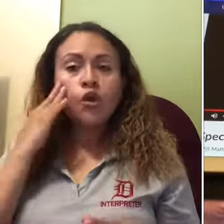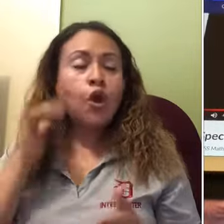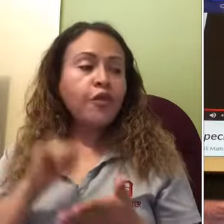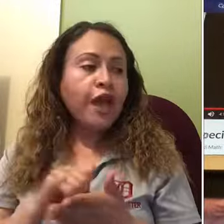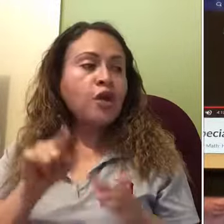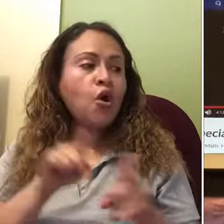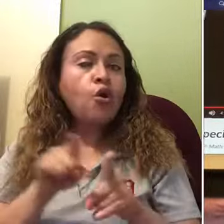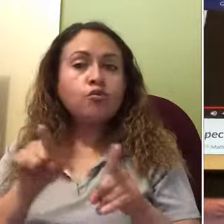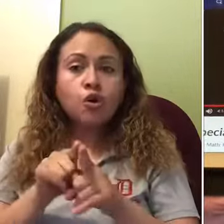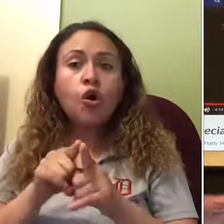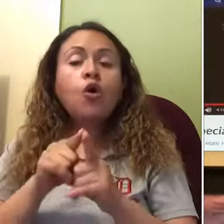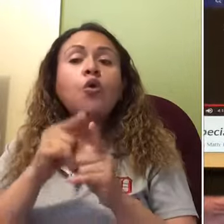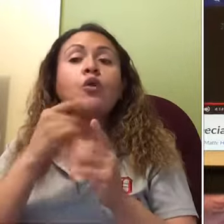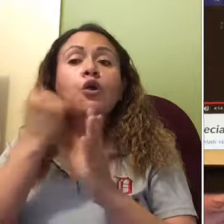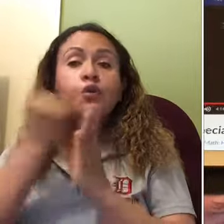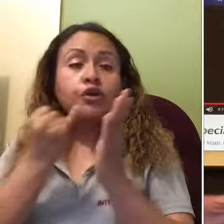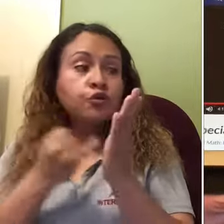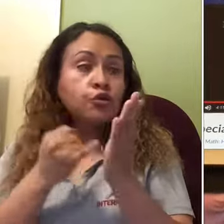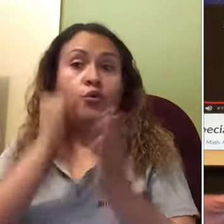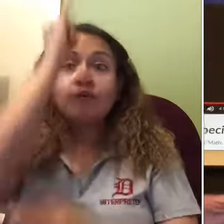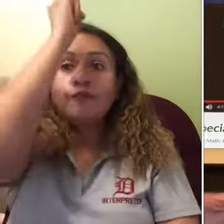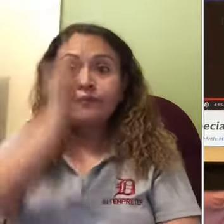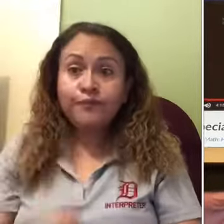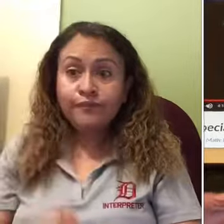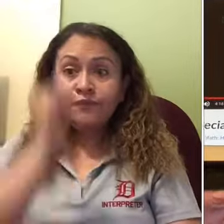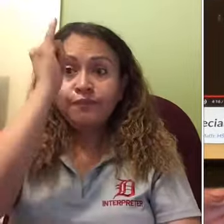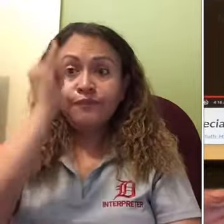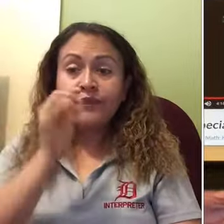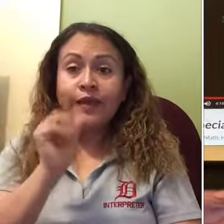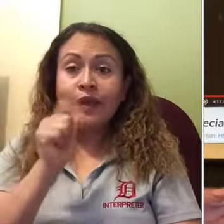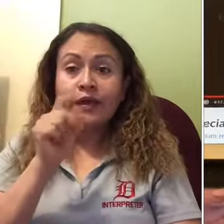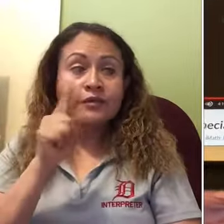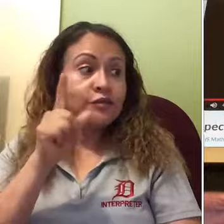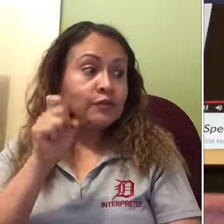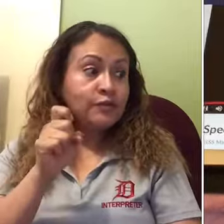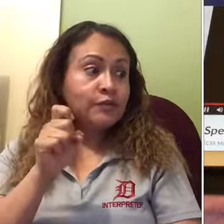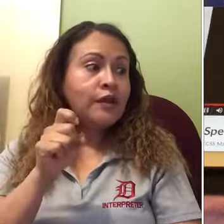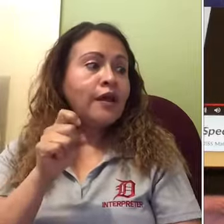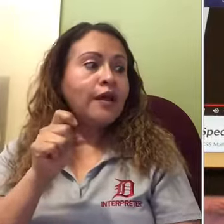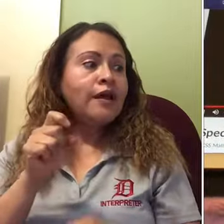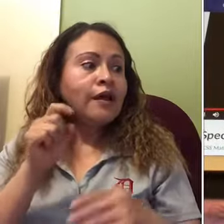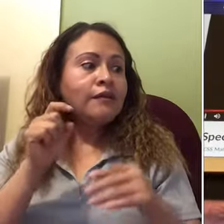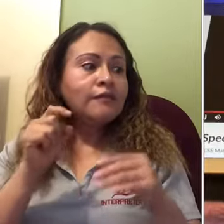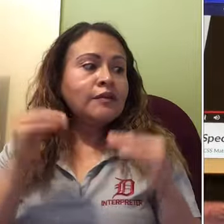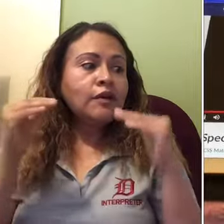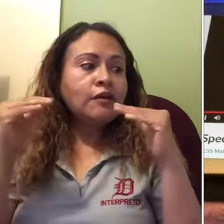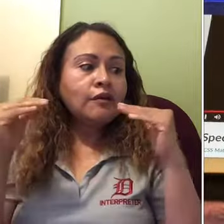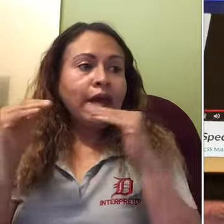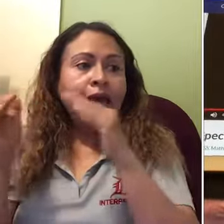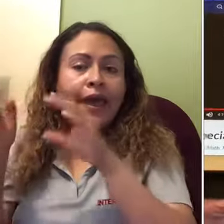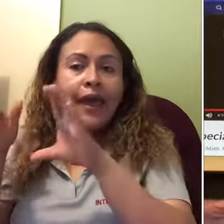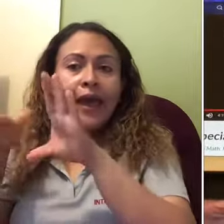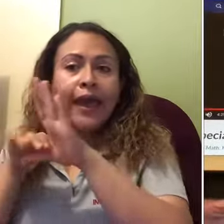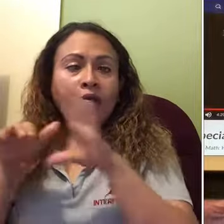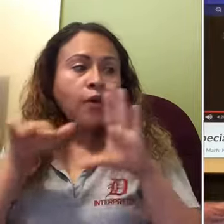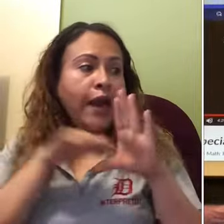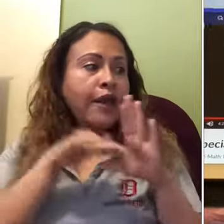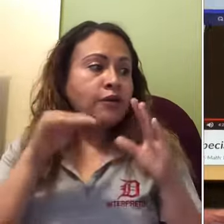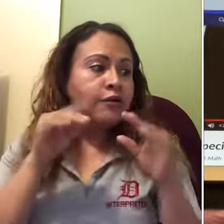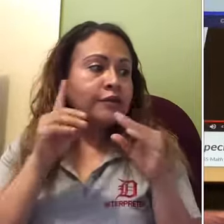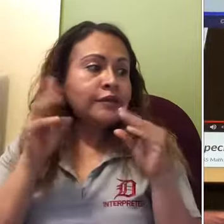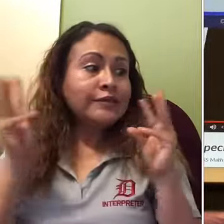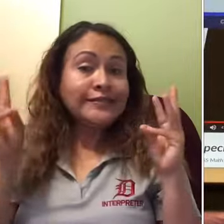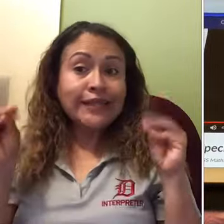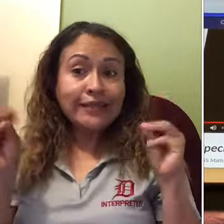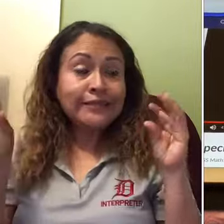we dropped this altitude, we showed that this angle has to be congruent to that angle, and their measures have to add up to 60, so if two things are the same